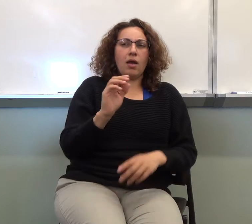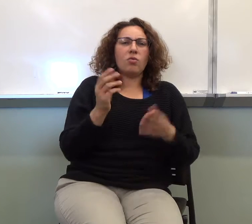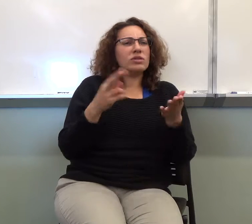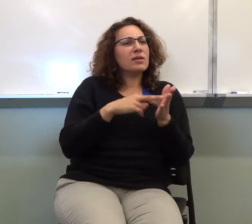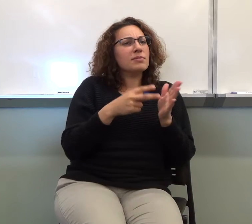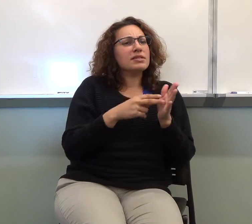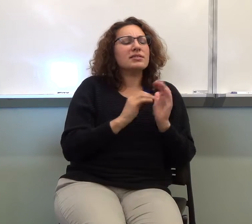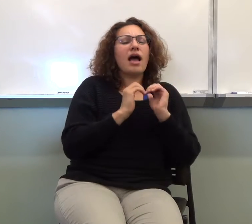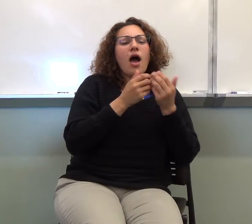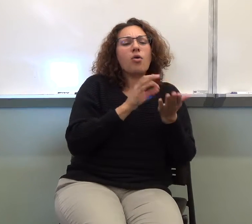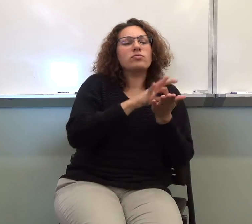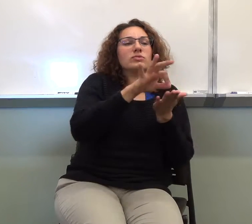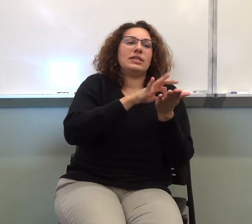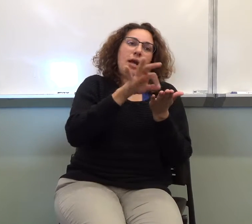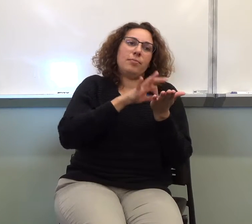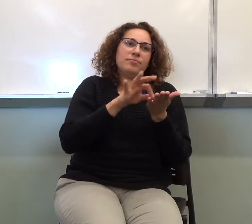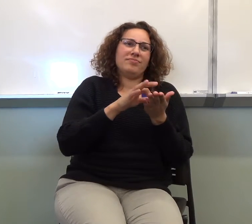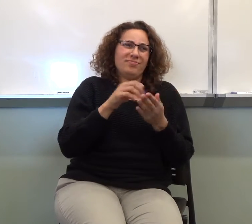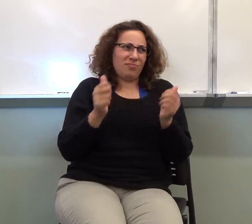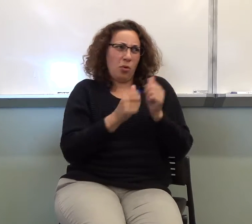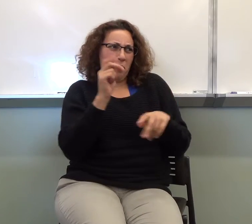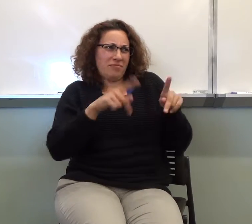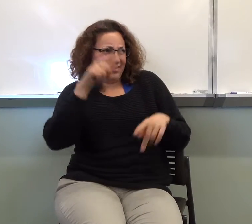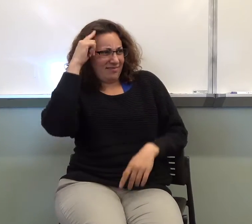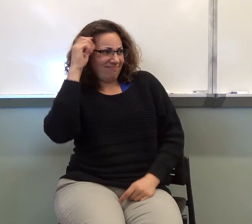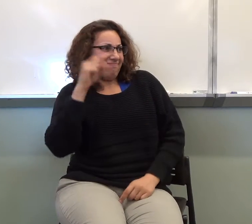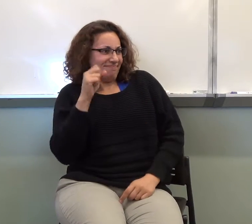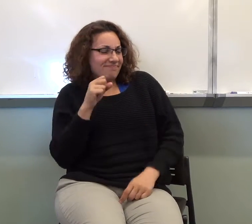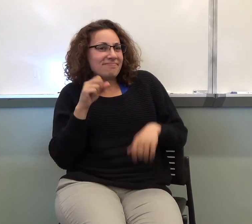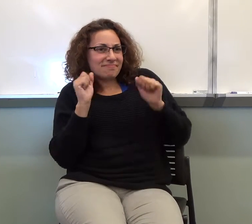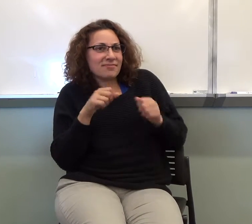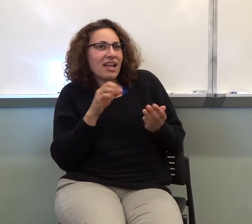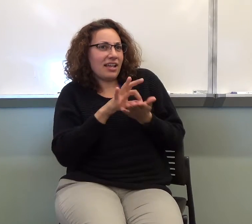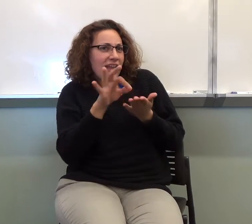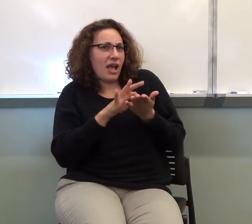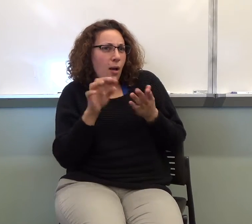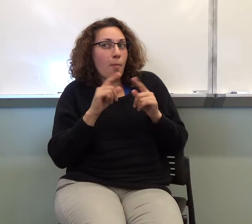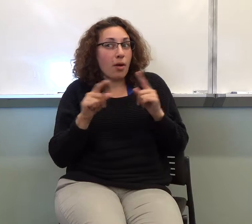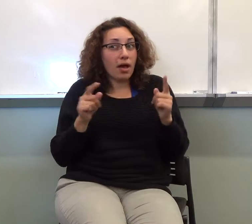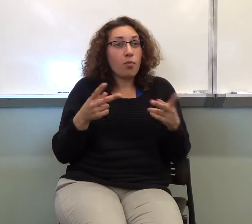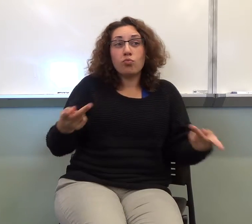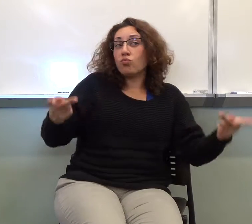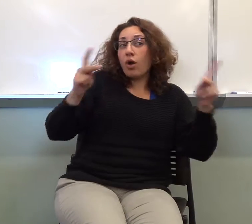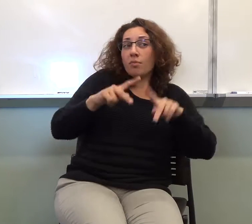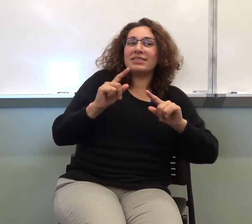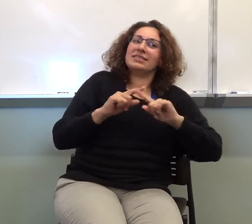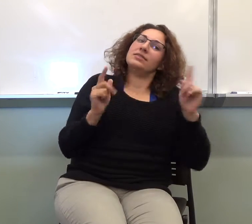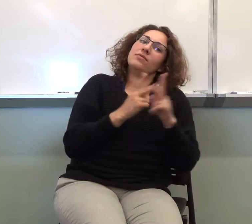everyone says, oh, I can count. I'll take probability. Well, this is counting like you've never seen it before.